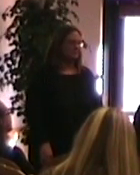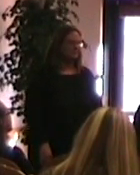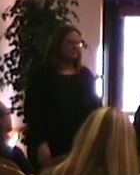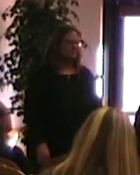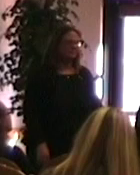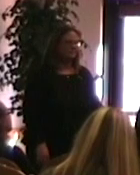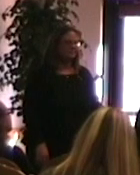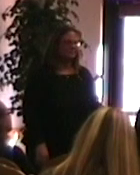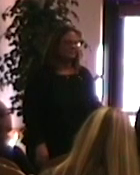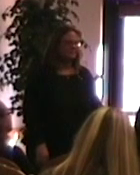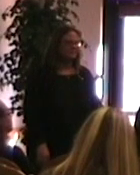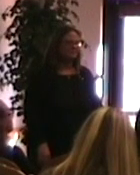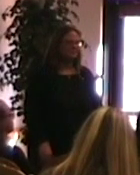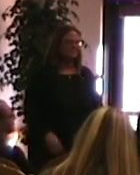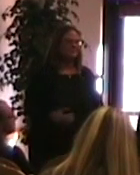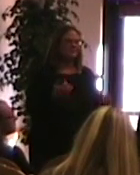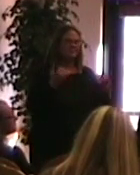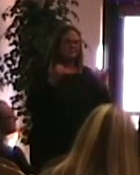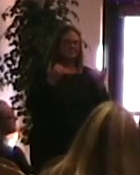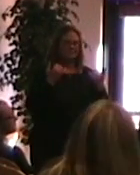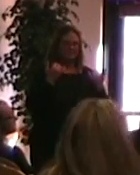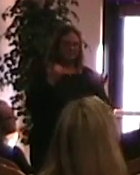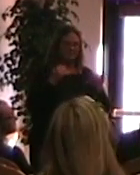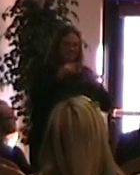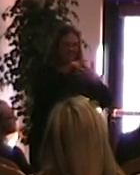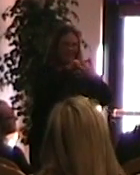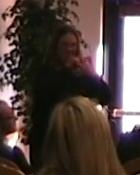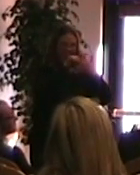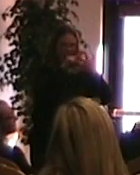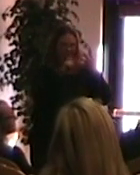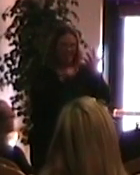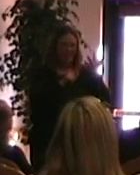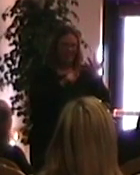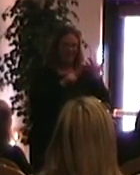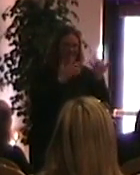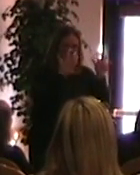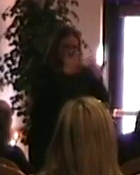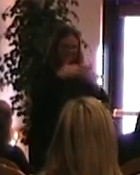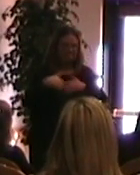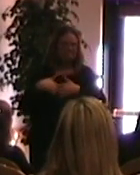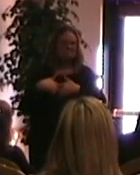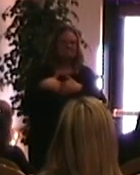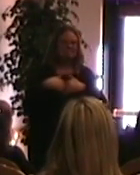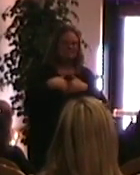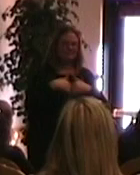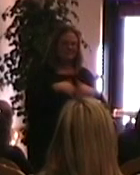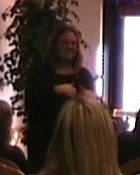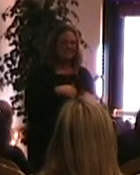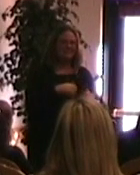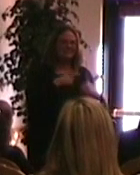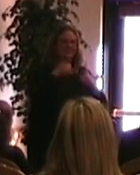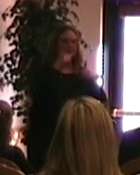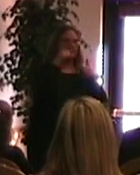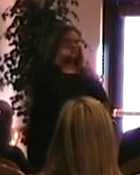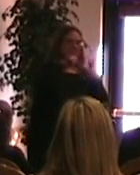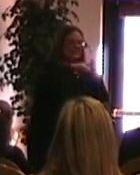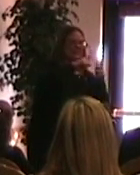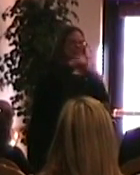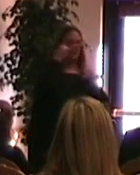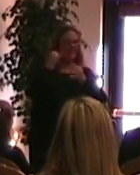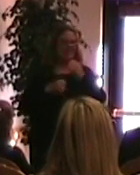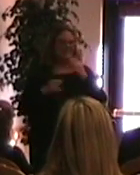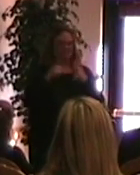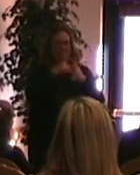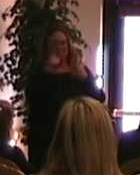Now, if we were to put all of this together, we're going to start, we're going to go from beginning to end, showing an actual